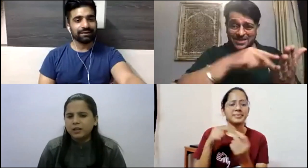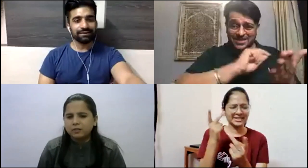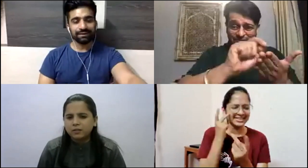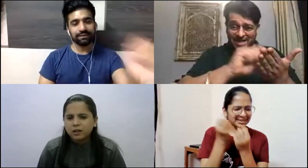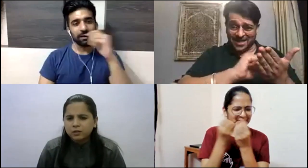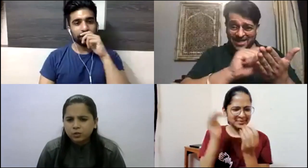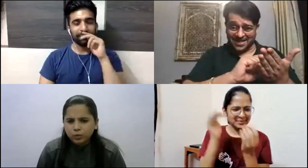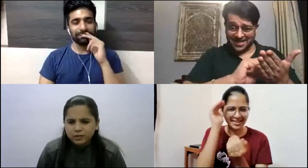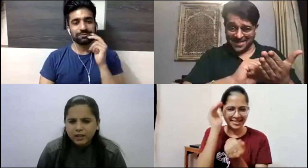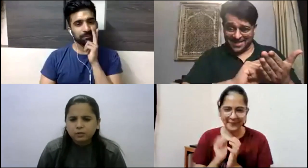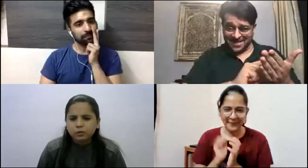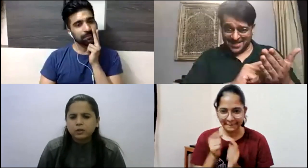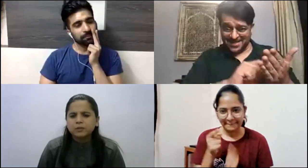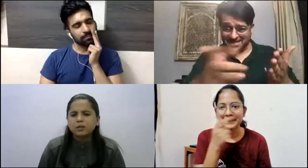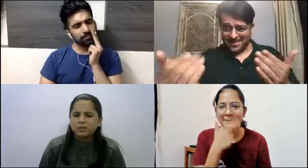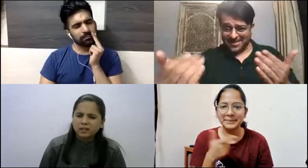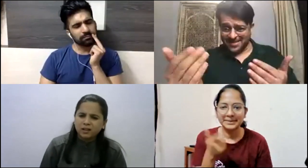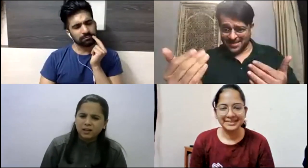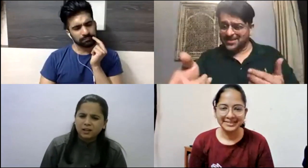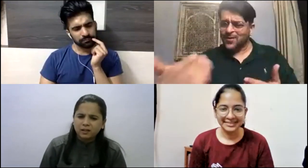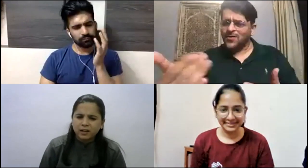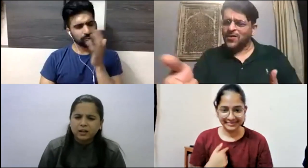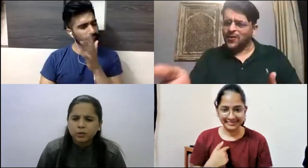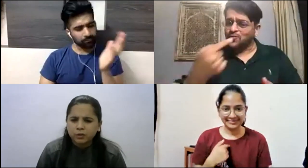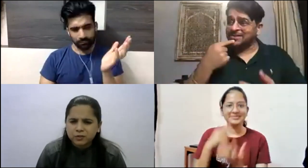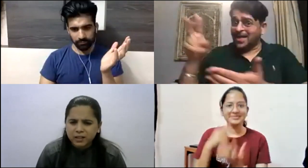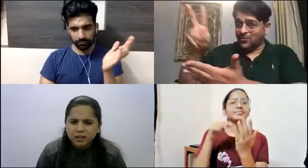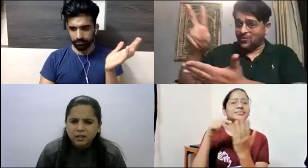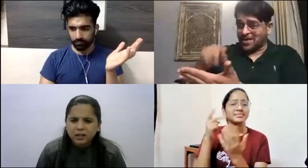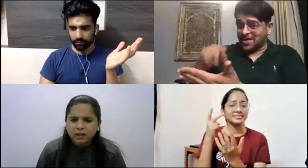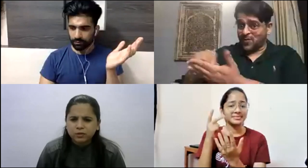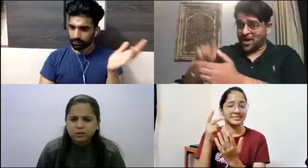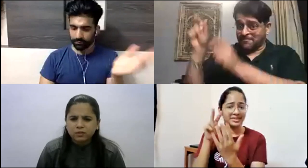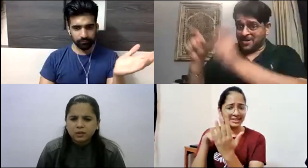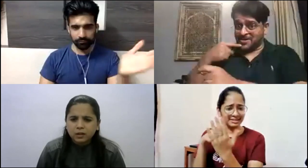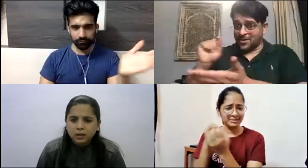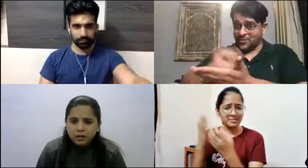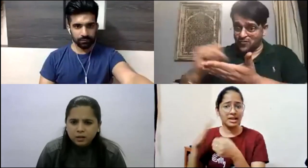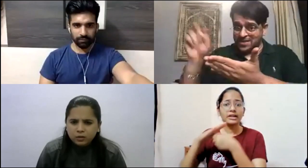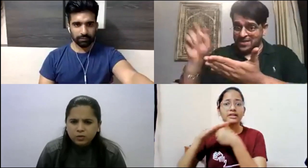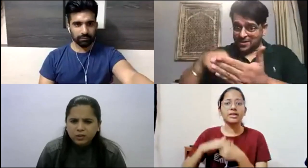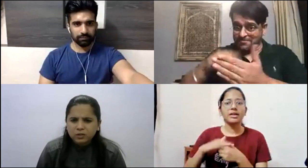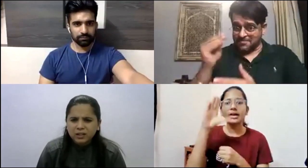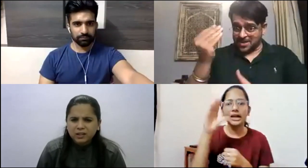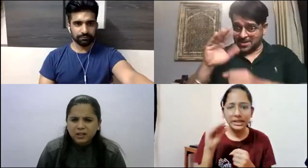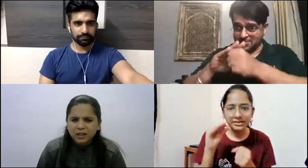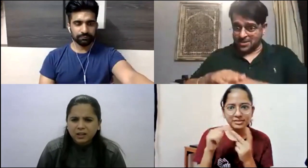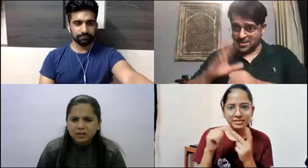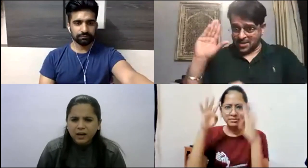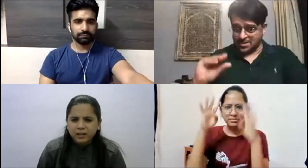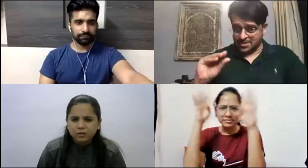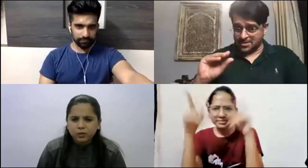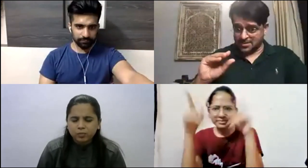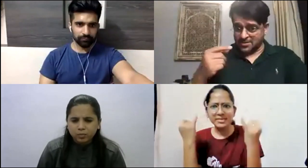When yeah, go on, go on. you were saying, Dr. Ansing, you were saying reading and writing, what you have said? Yeah. You think reading